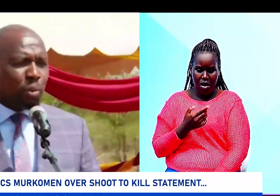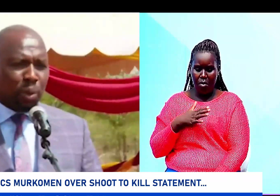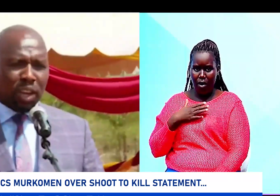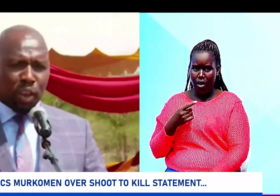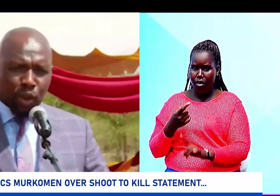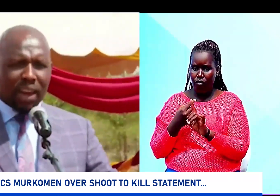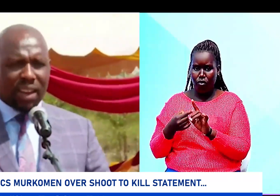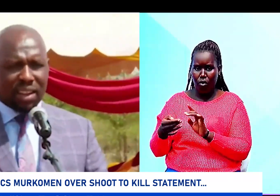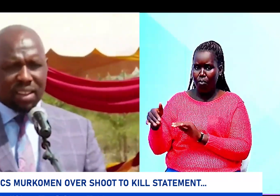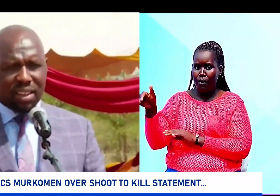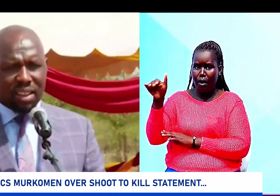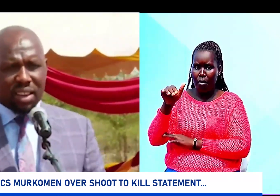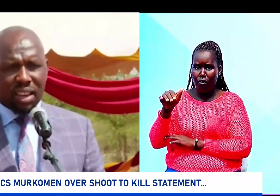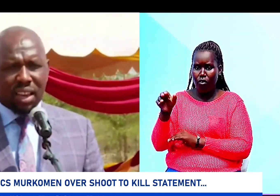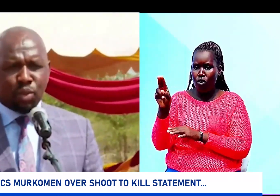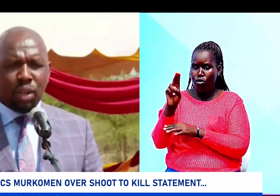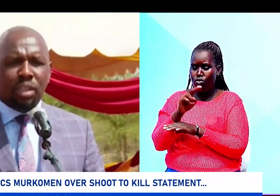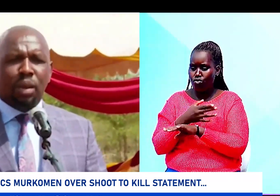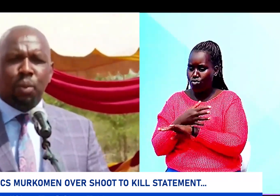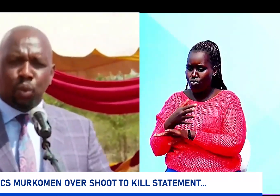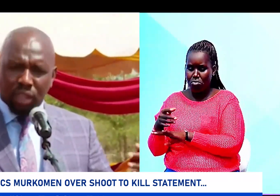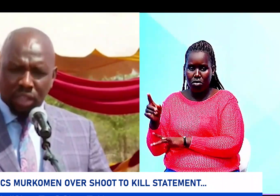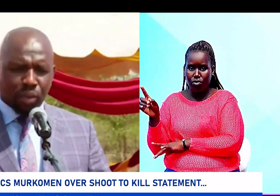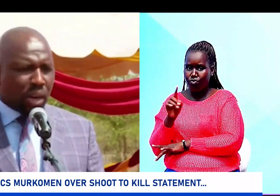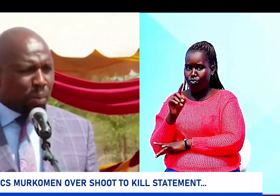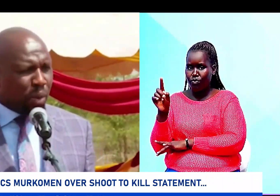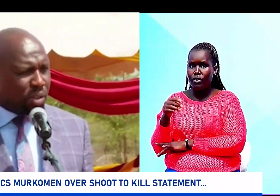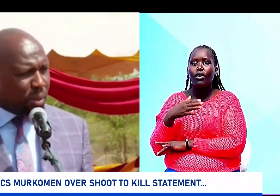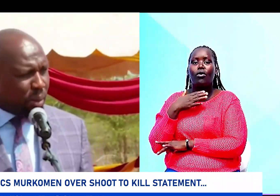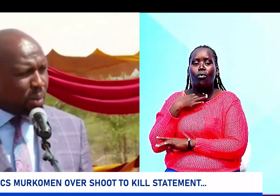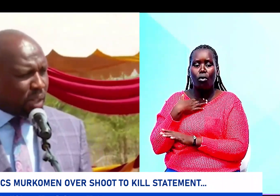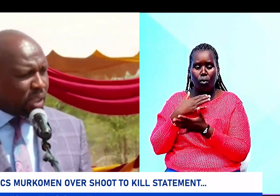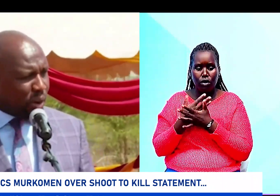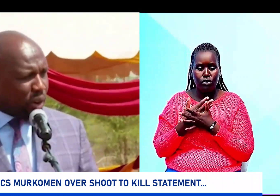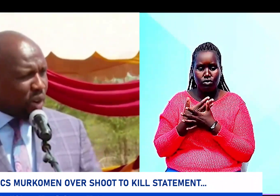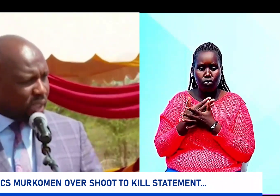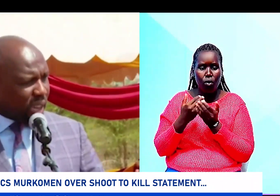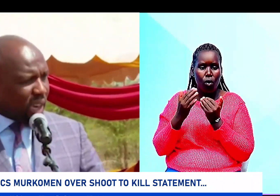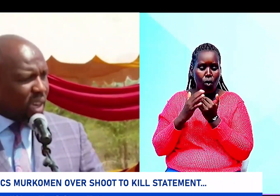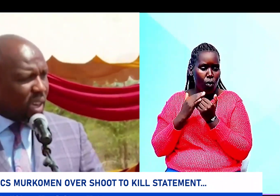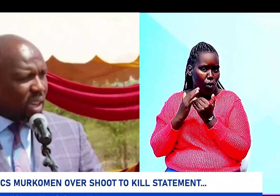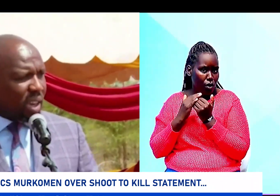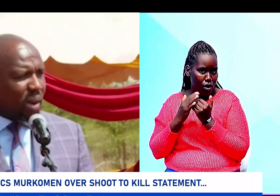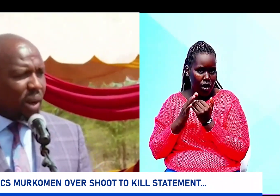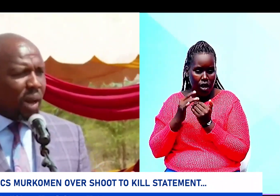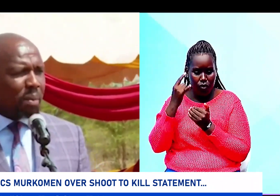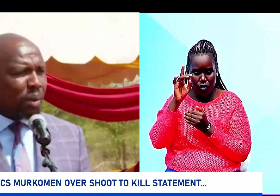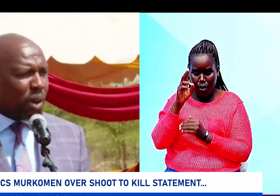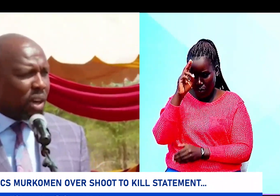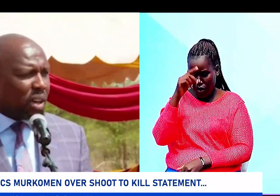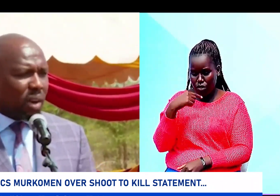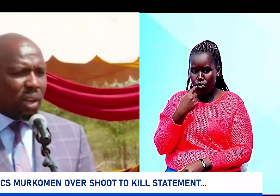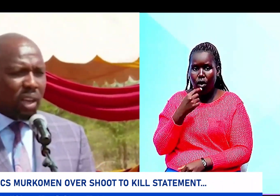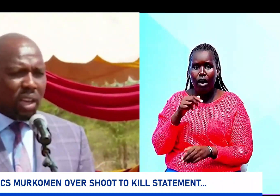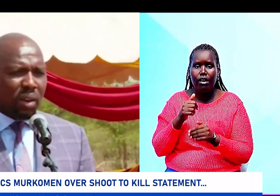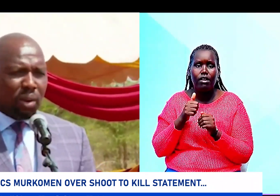itumiwe kiolela. Ni ile tunajaribu kutetea wale polisi ambao maisha yao iko hatarini na wanaambiwa na wengine ya